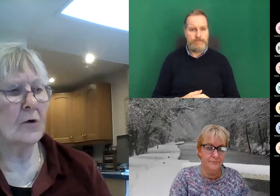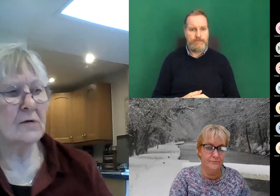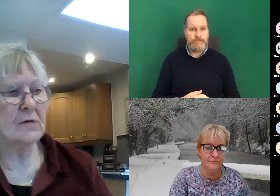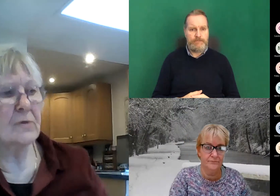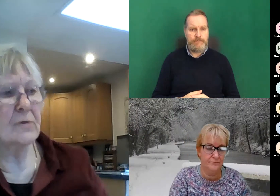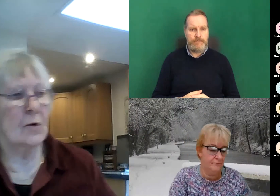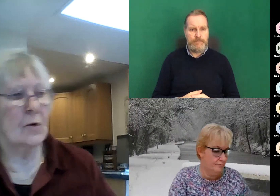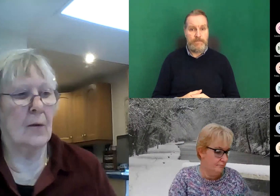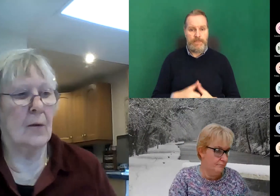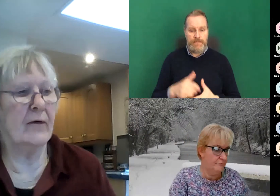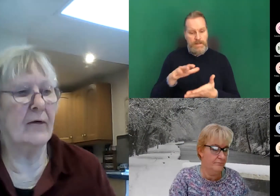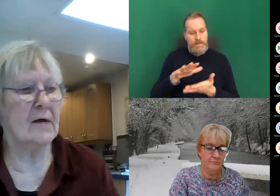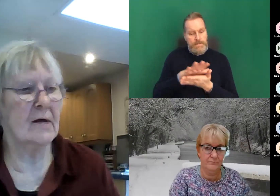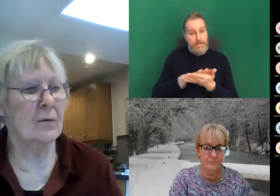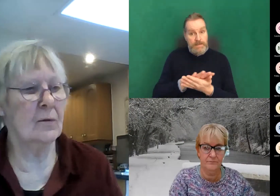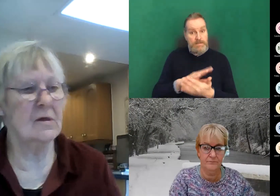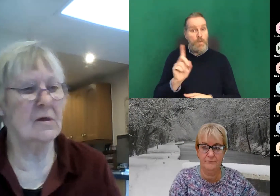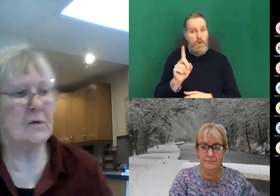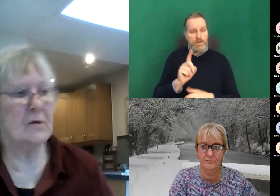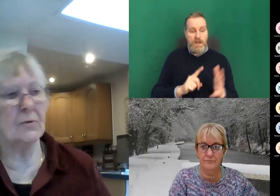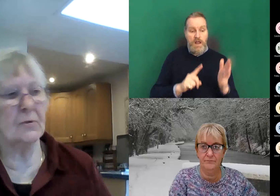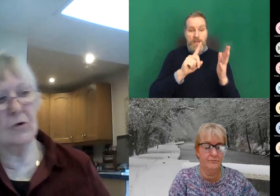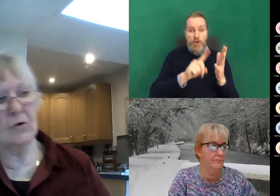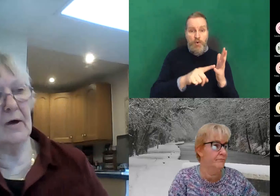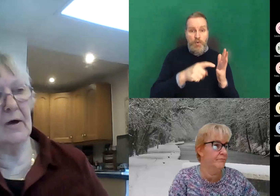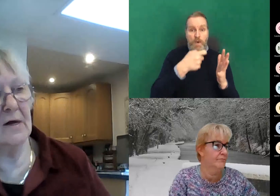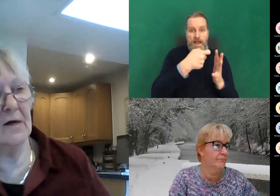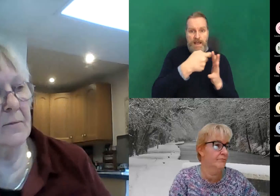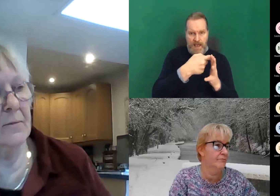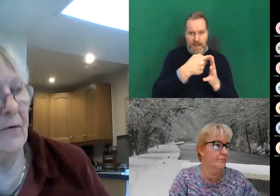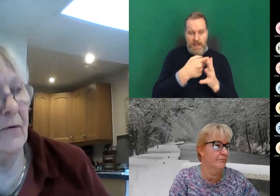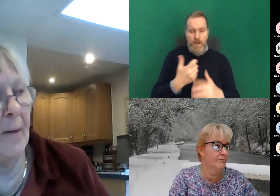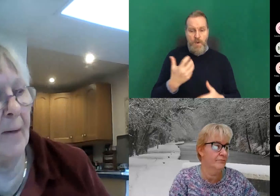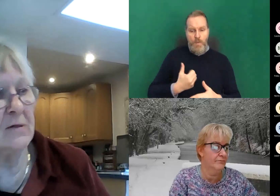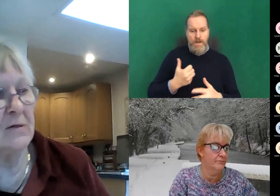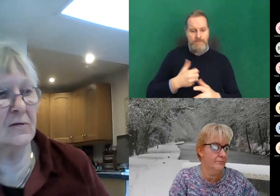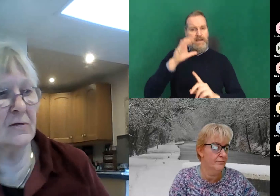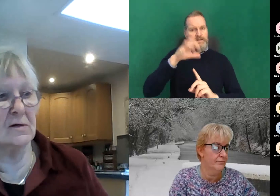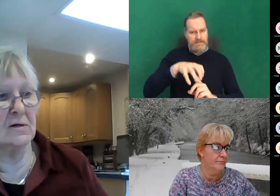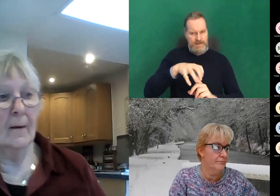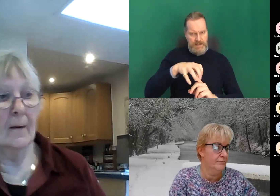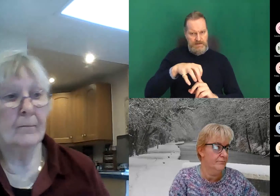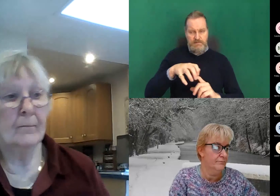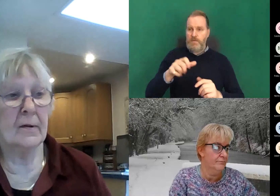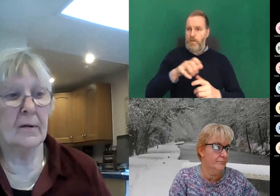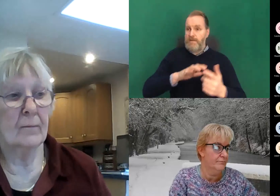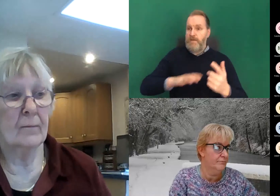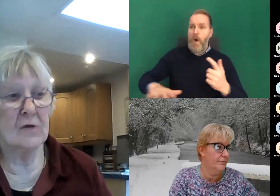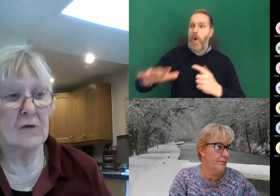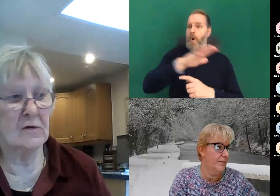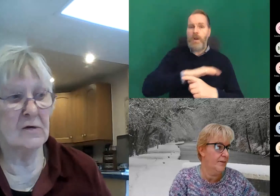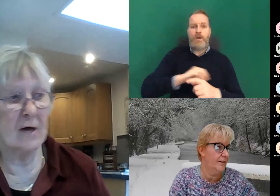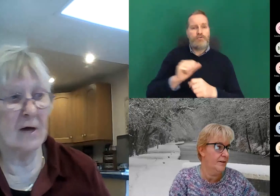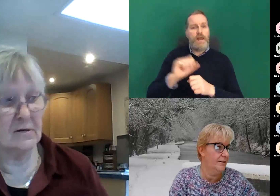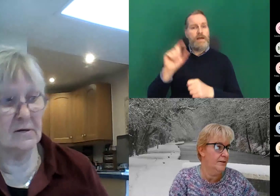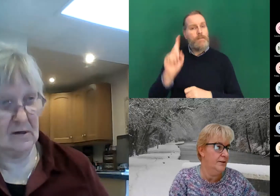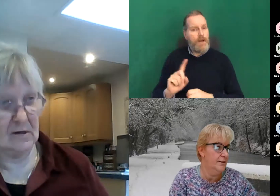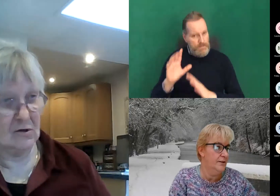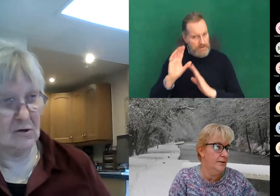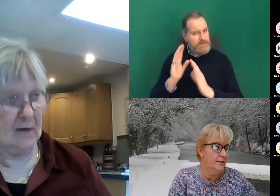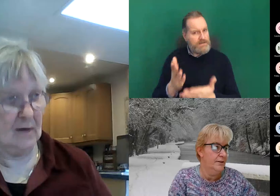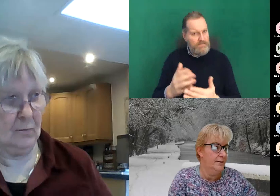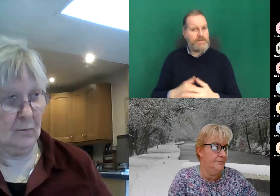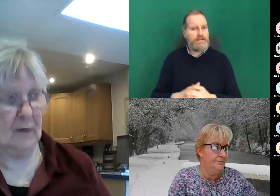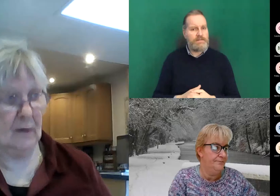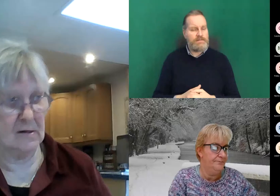The context was the UK welfare state with its principles of universalism for public services, but the services as